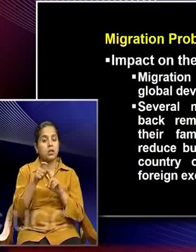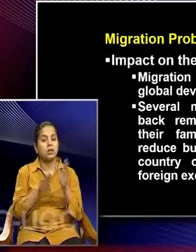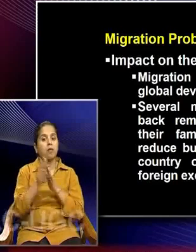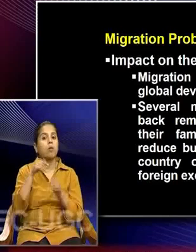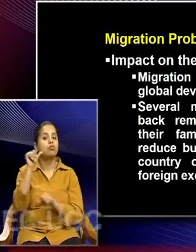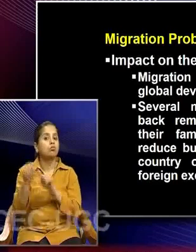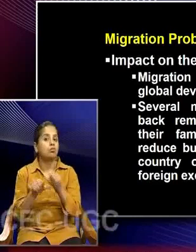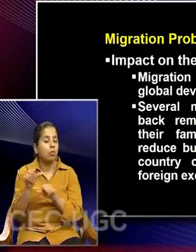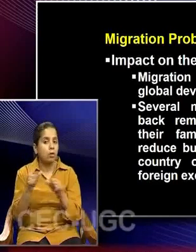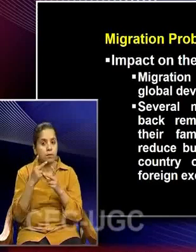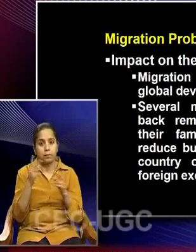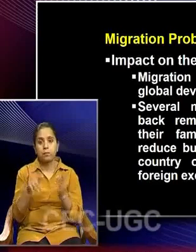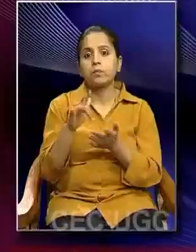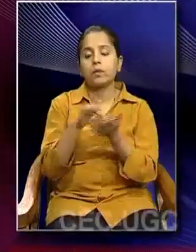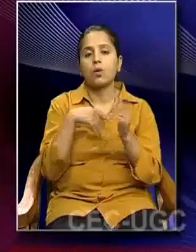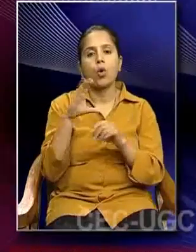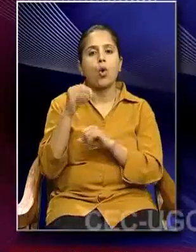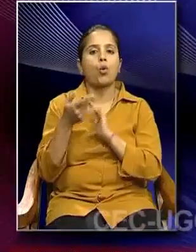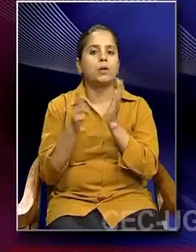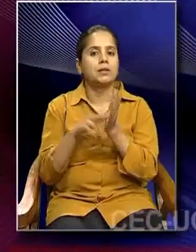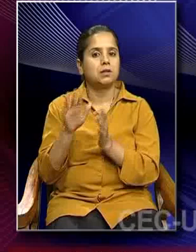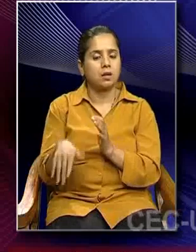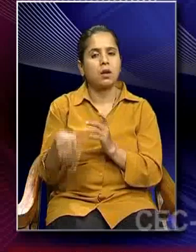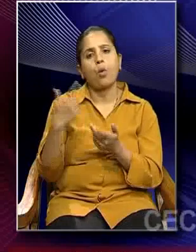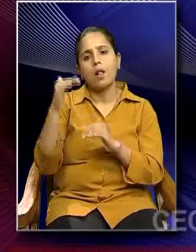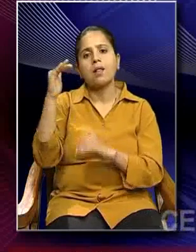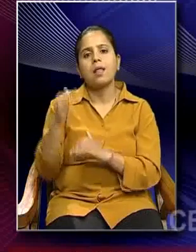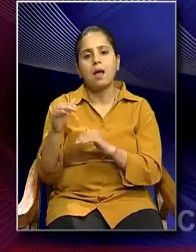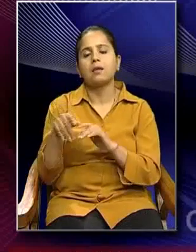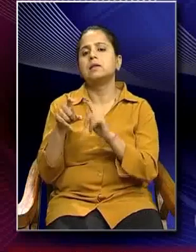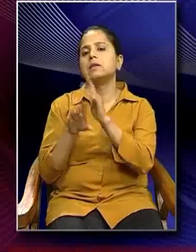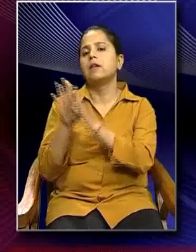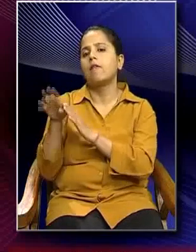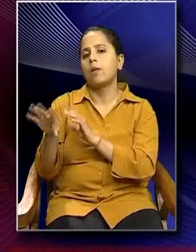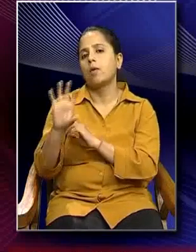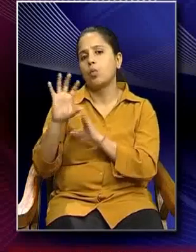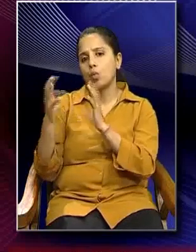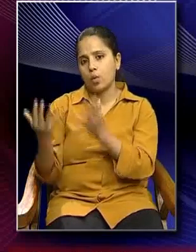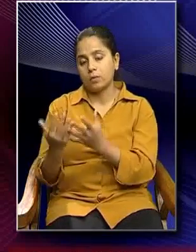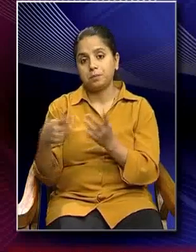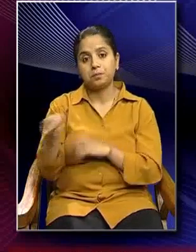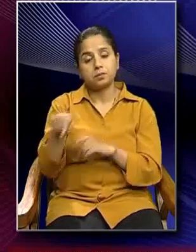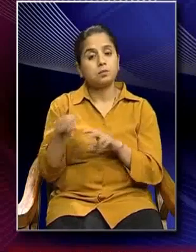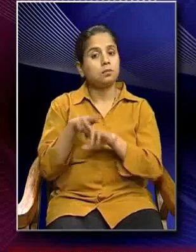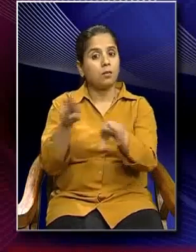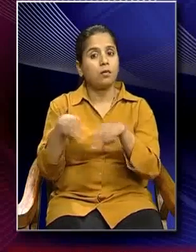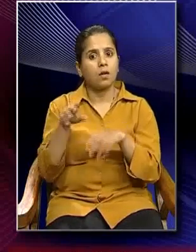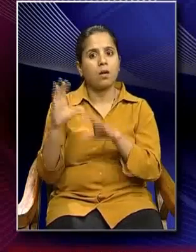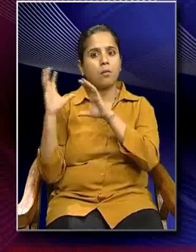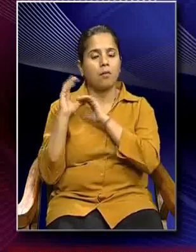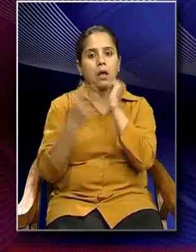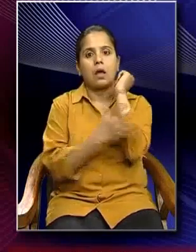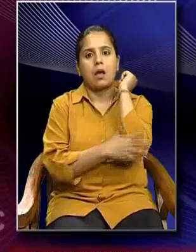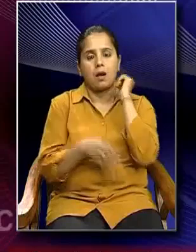prospects at the places of origin, in the less developed world, and also help the families to alleviate the burden of poverty